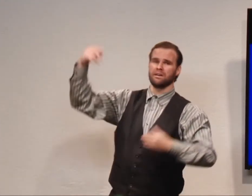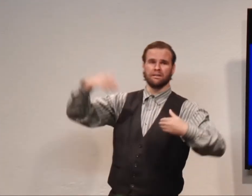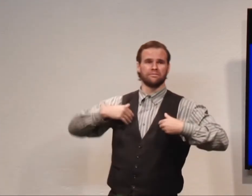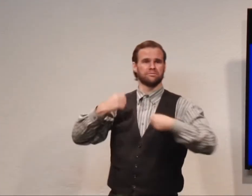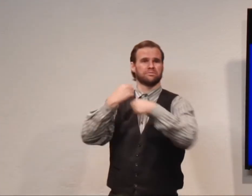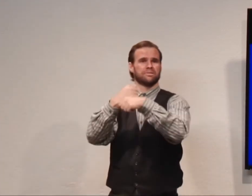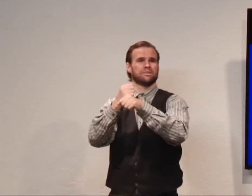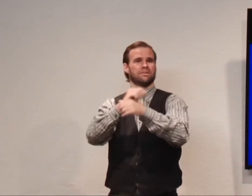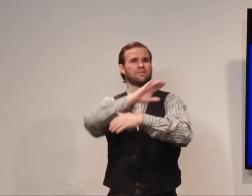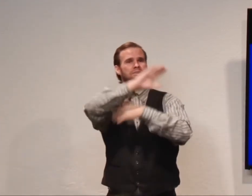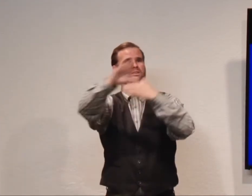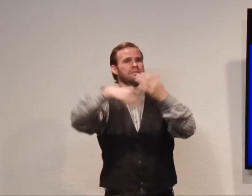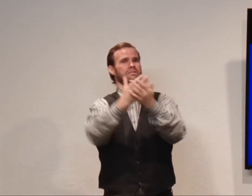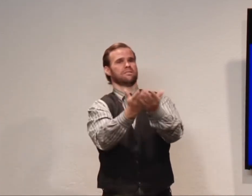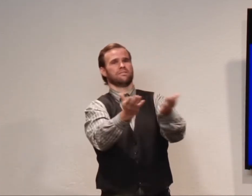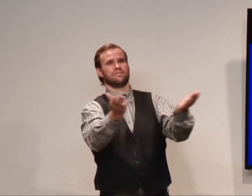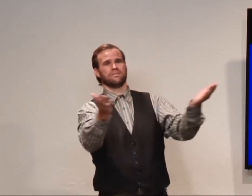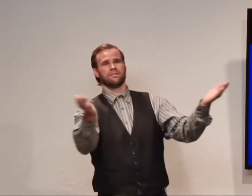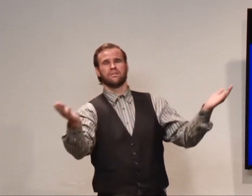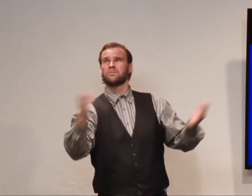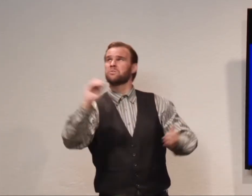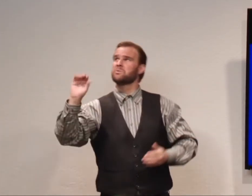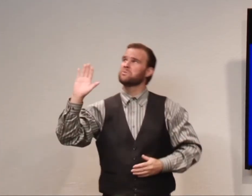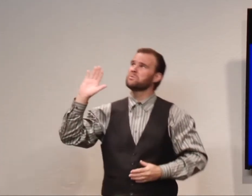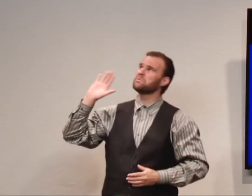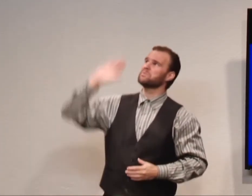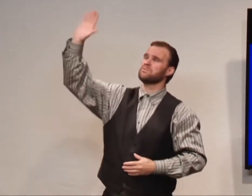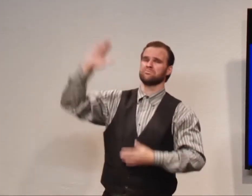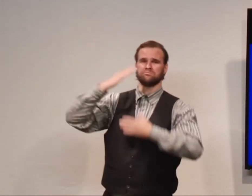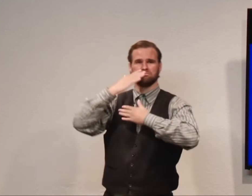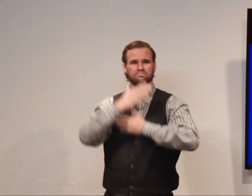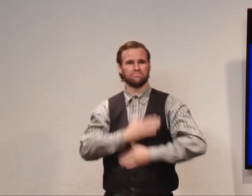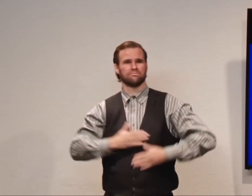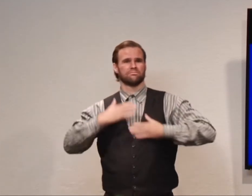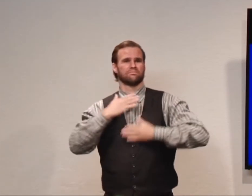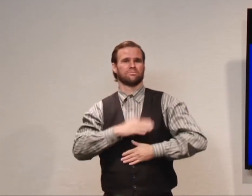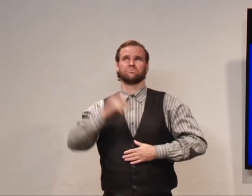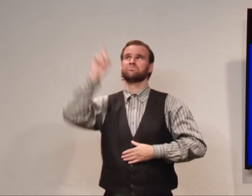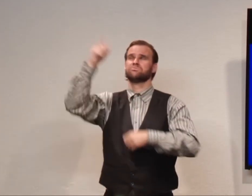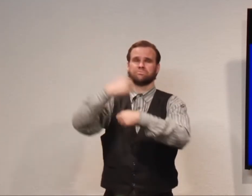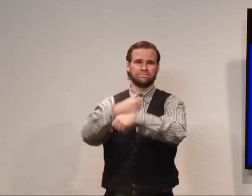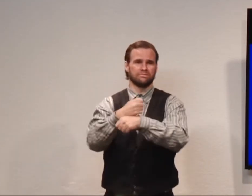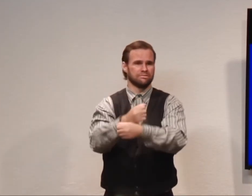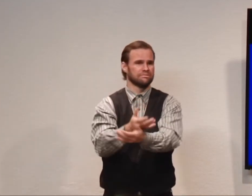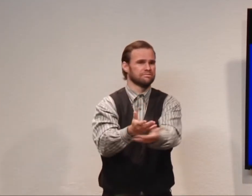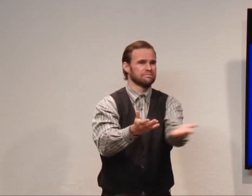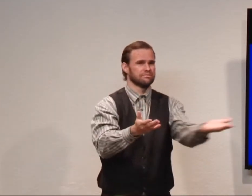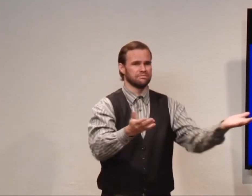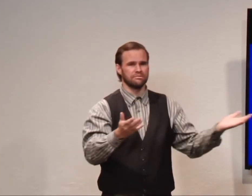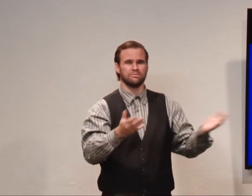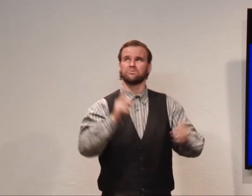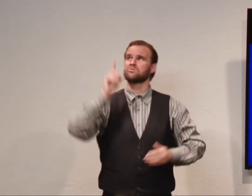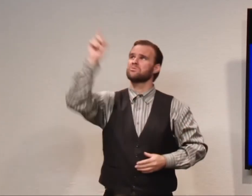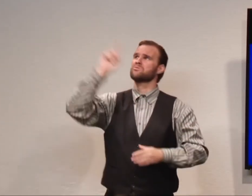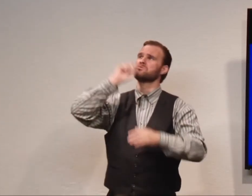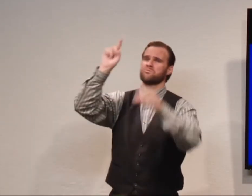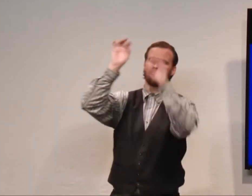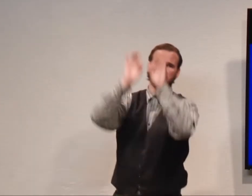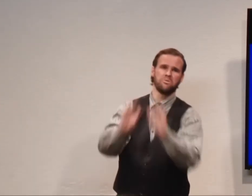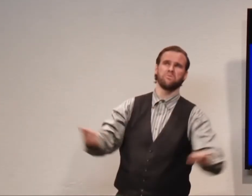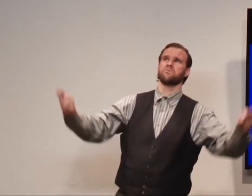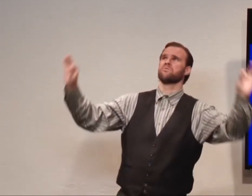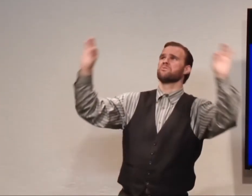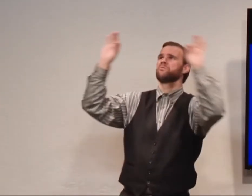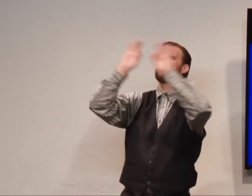thou hast created all things, and for thy pleasure they are created.